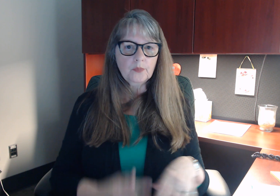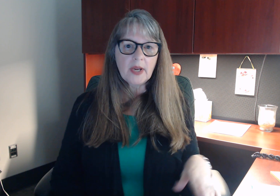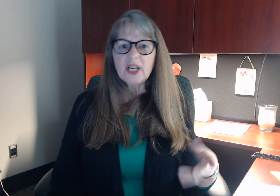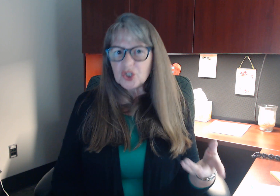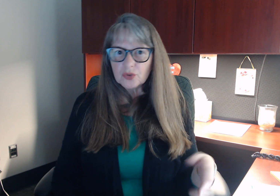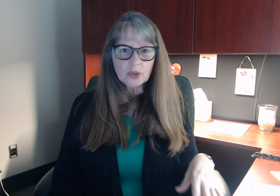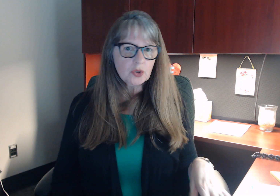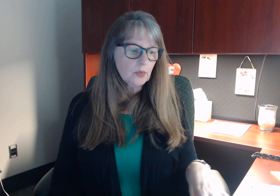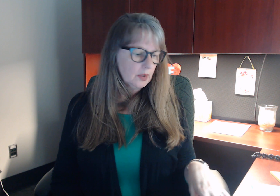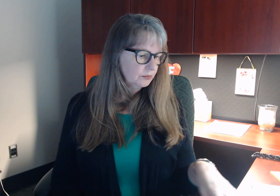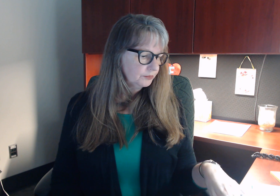shoes did you want?